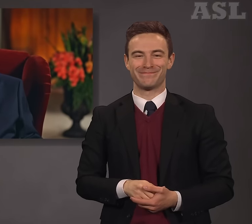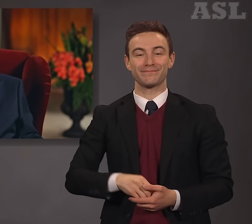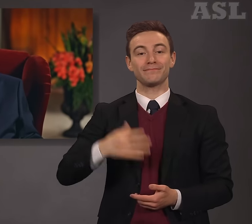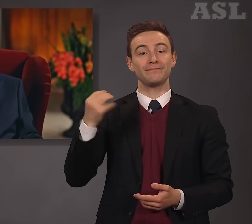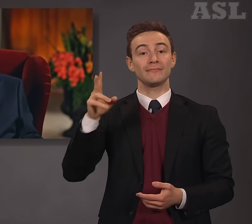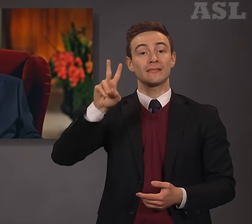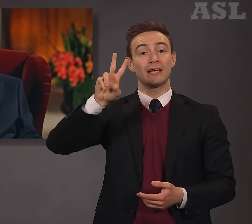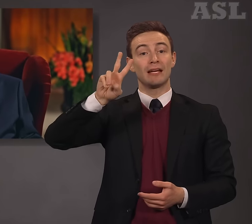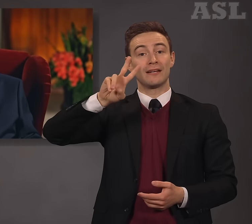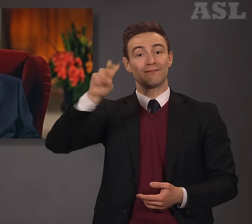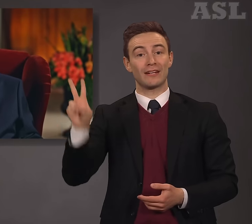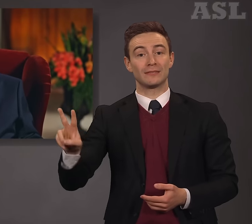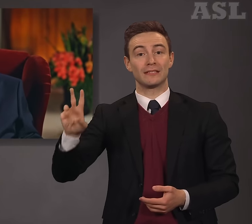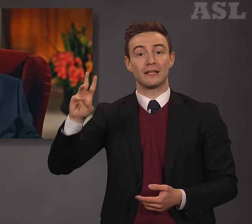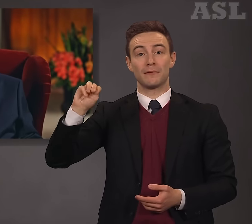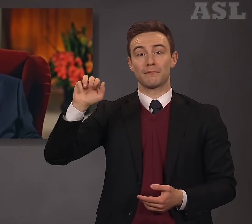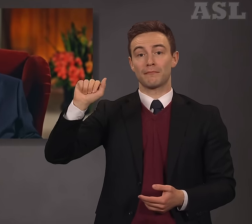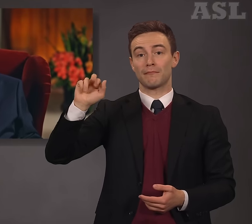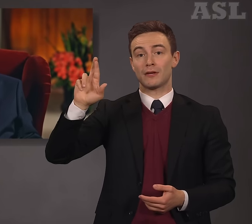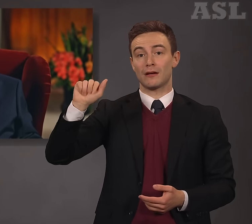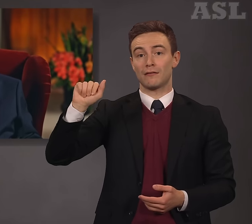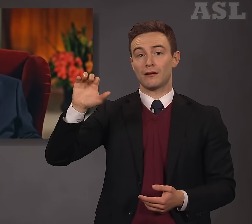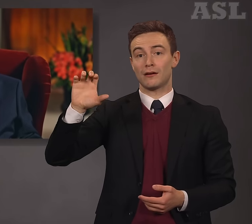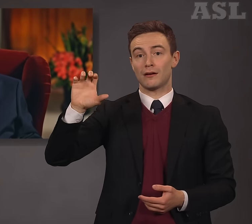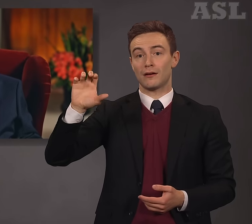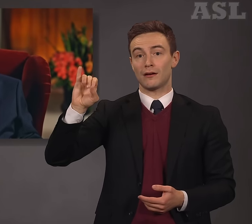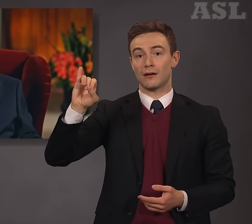and Maracaibo, Venezuela.